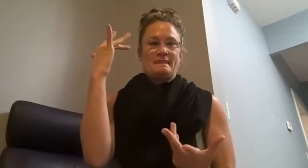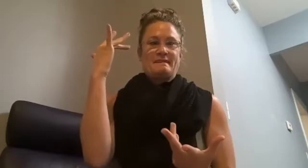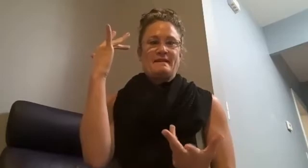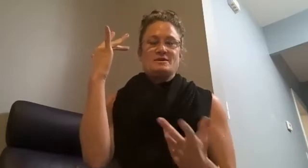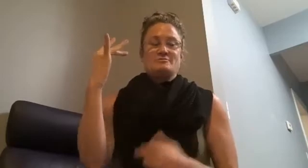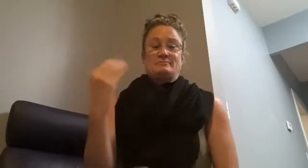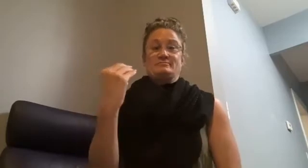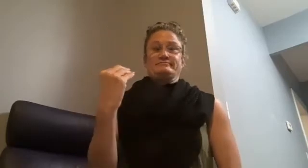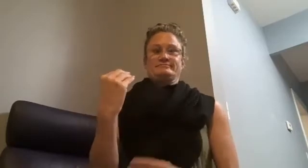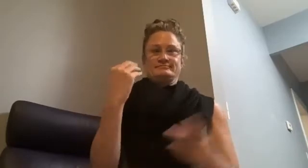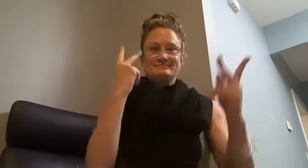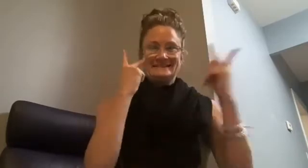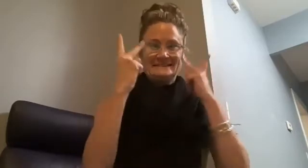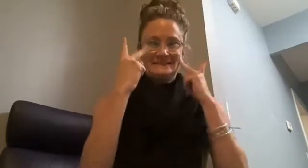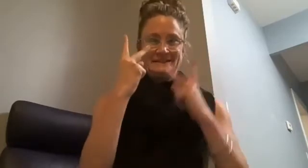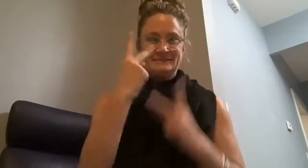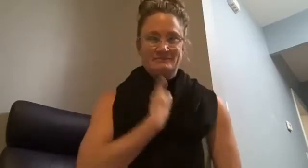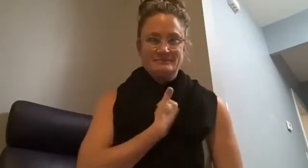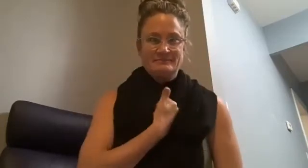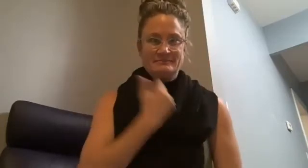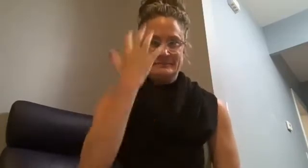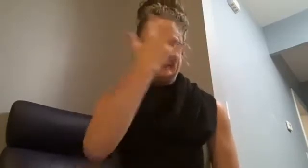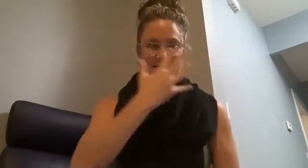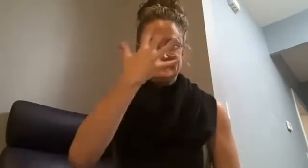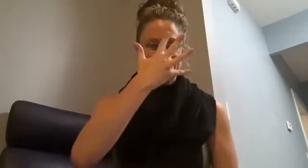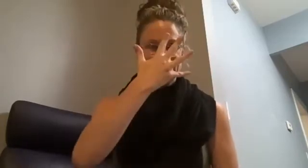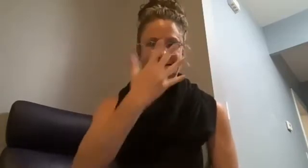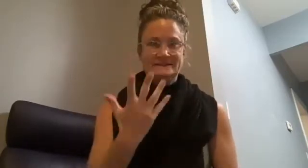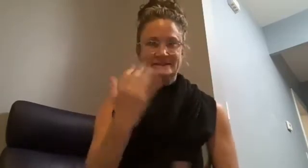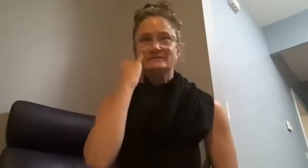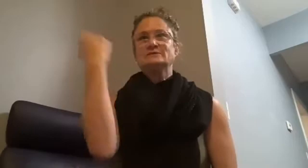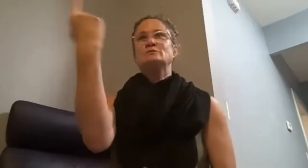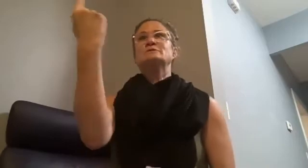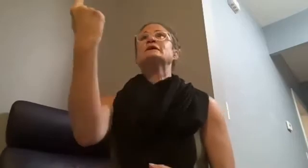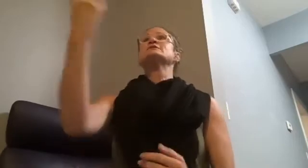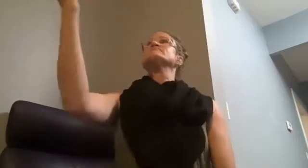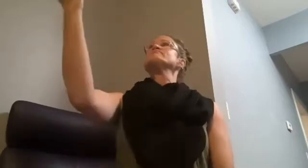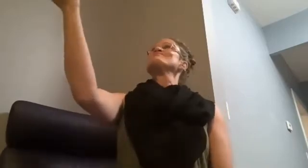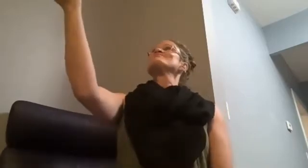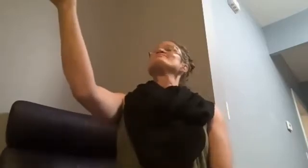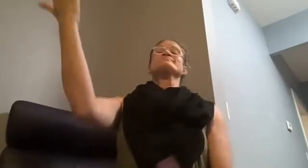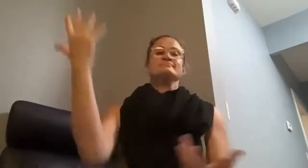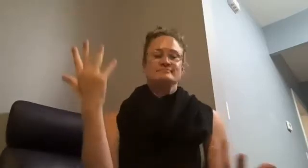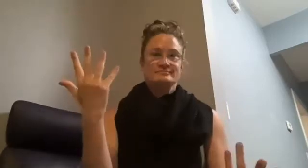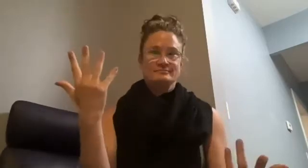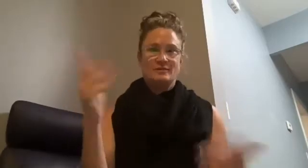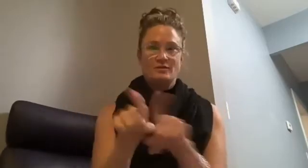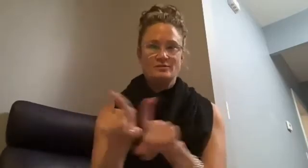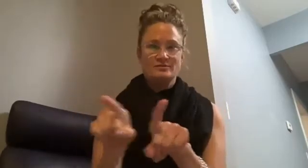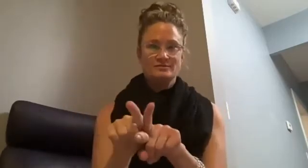when you speak, which is not something you can do in person unless someone's just like randomly holding up a mirror. And you can also just watch yourself in meetings. And